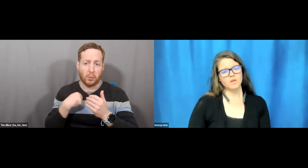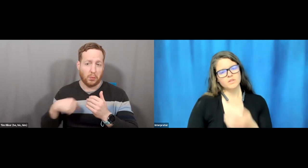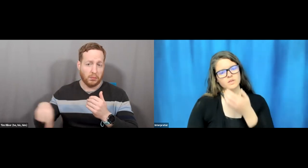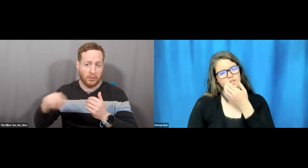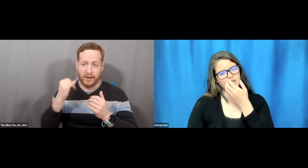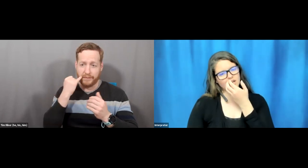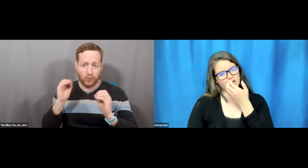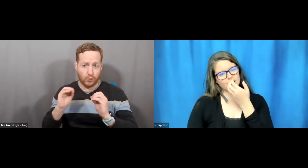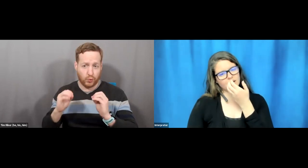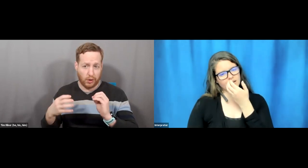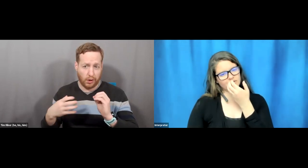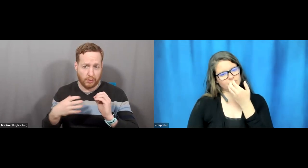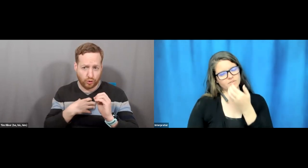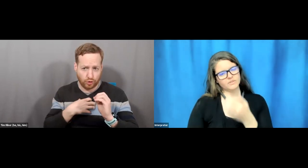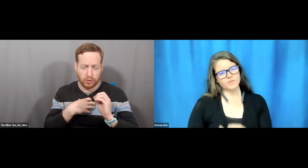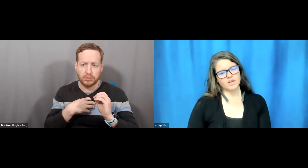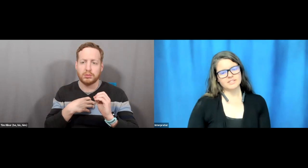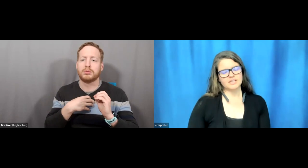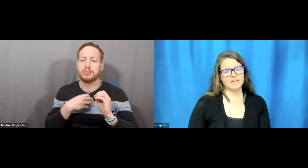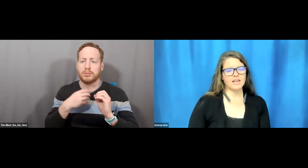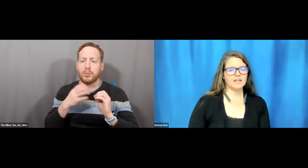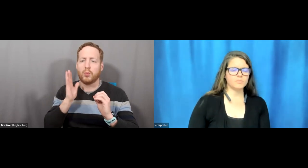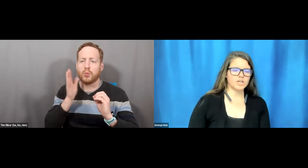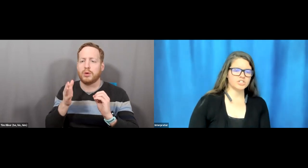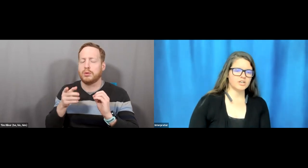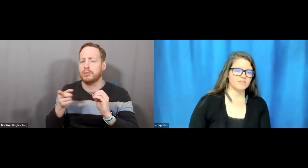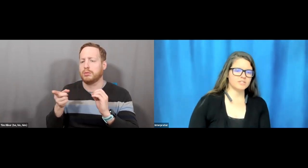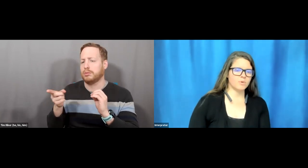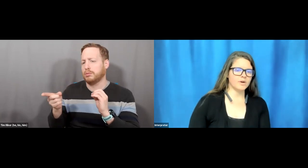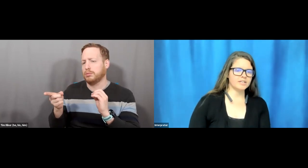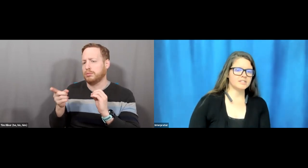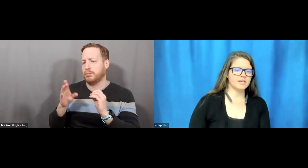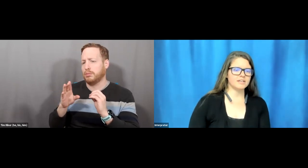So I think if we're not seeing any objection at this point, then